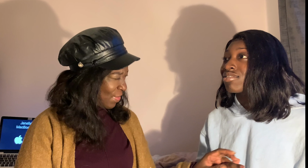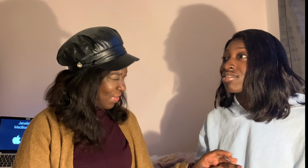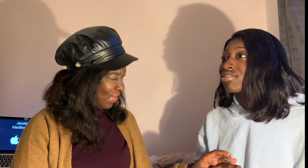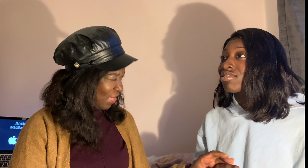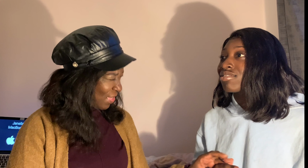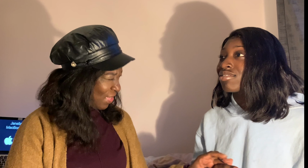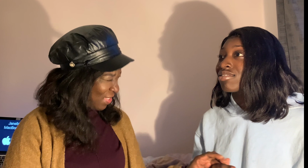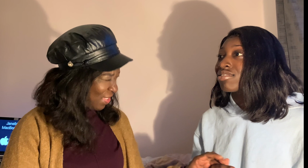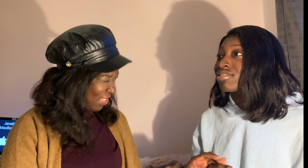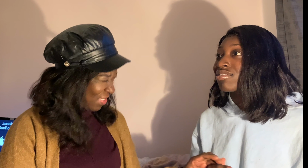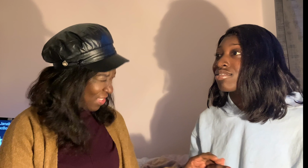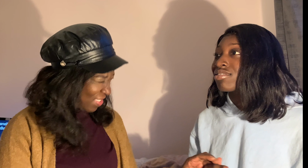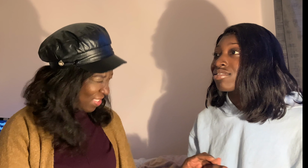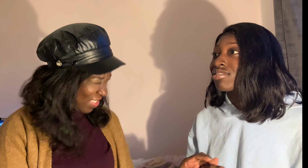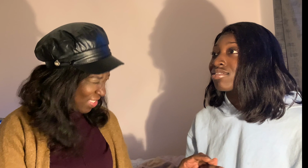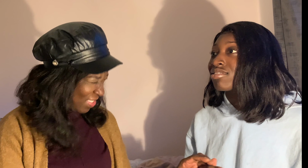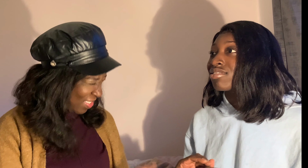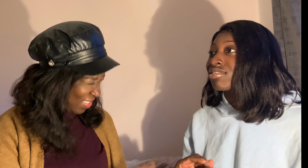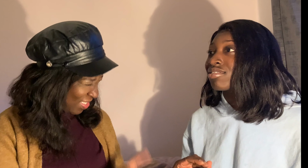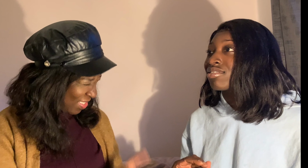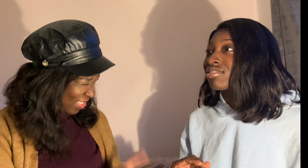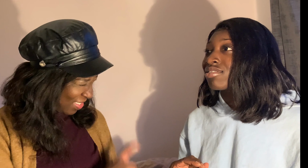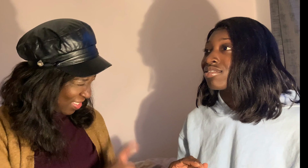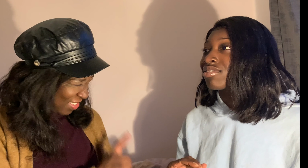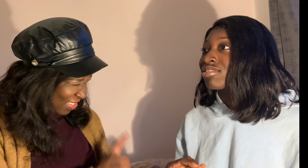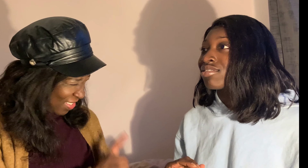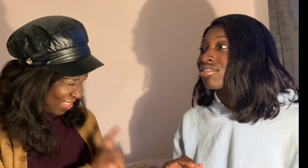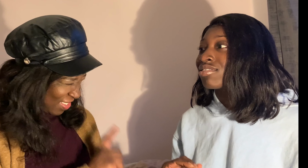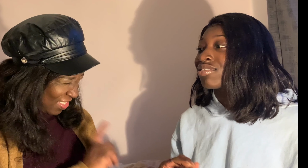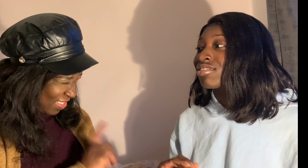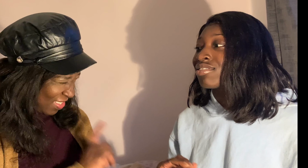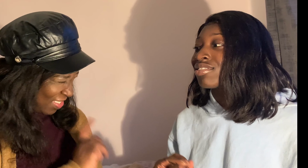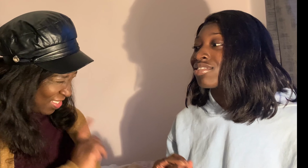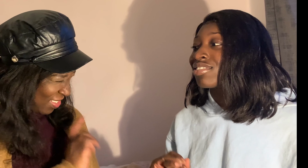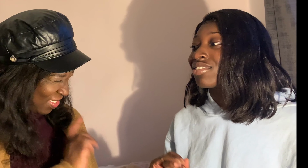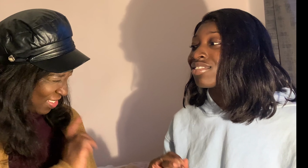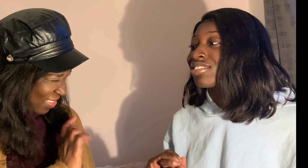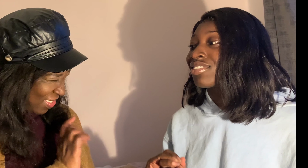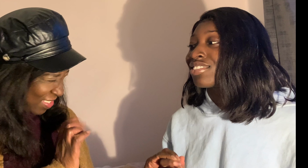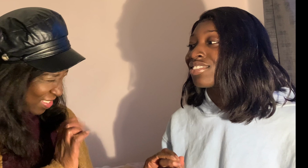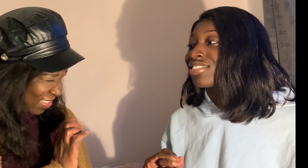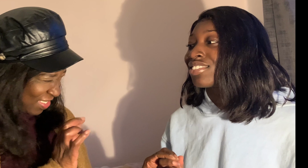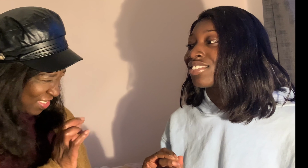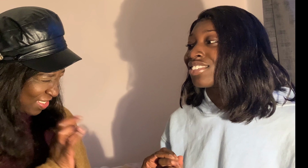up. It's written all over my face. My mom is disappointed.